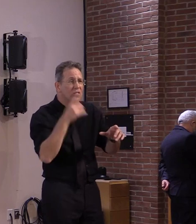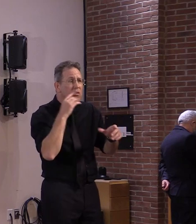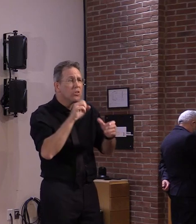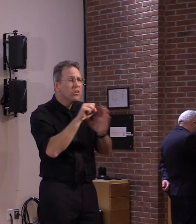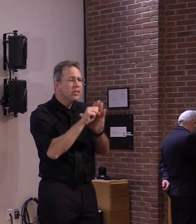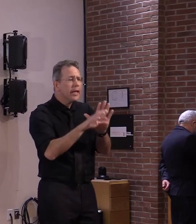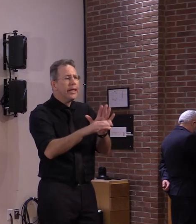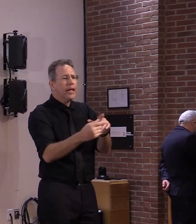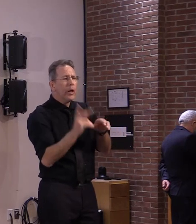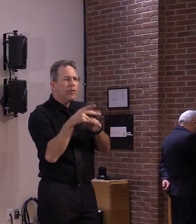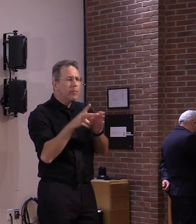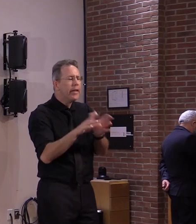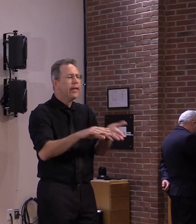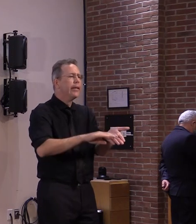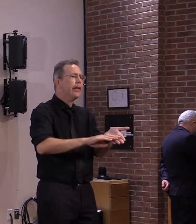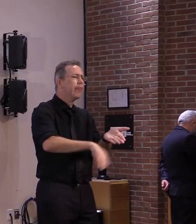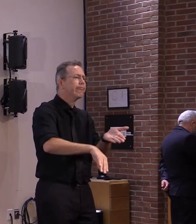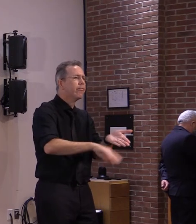word,